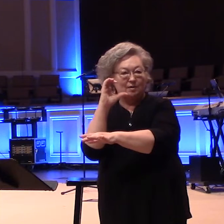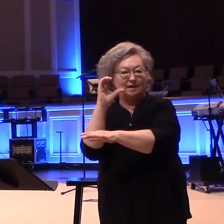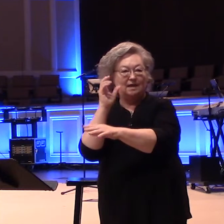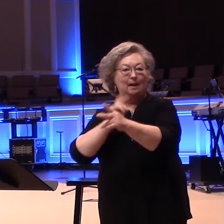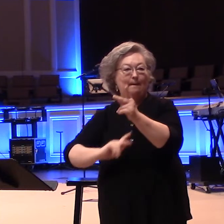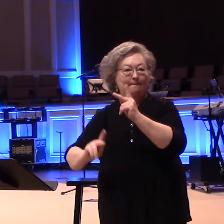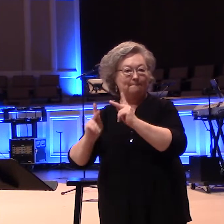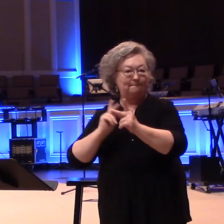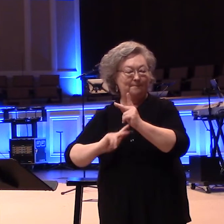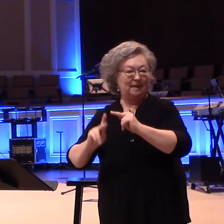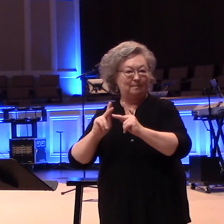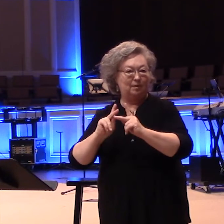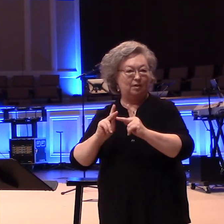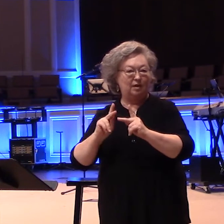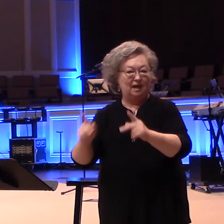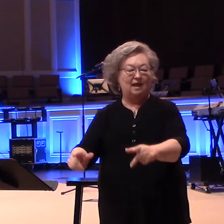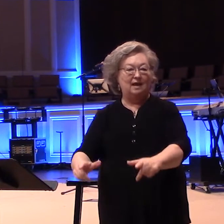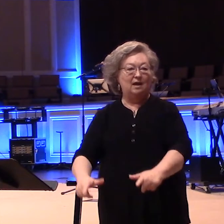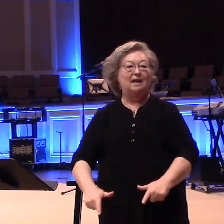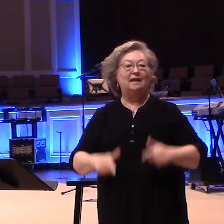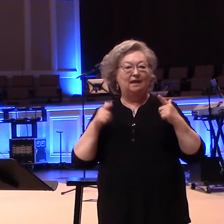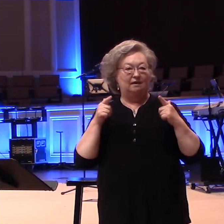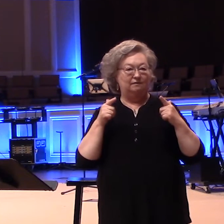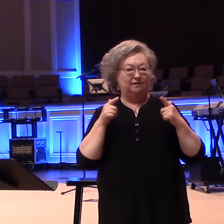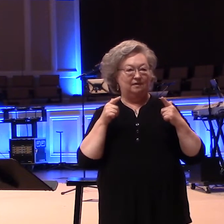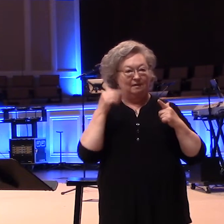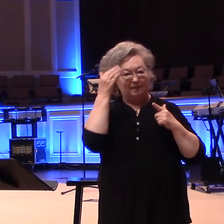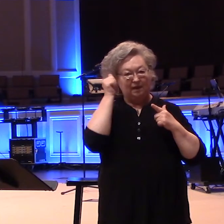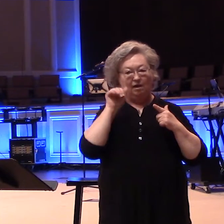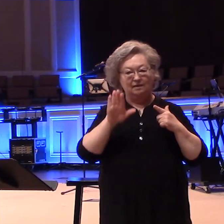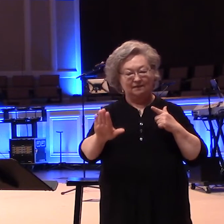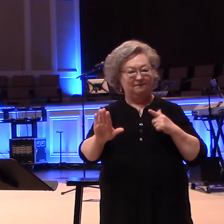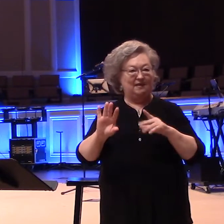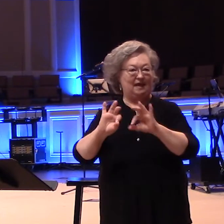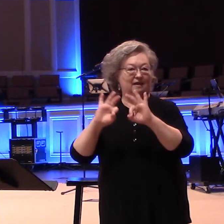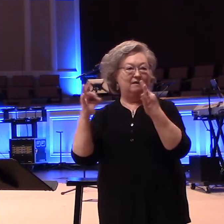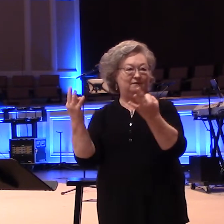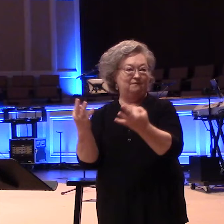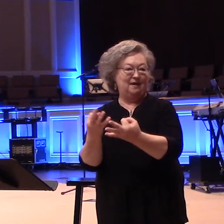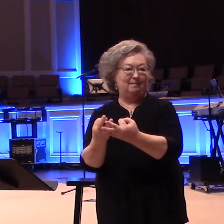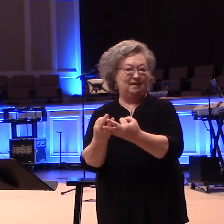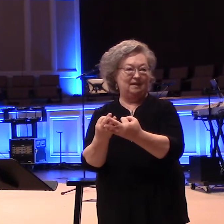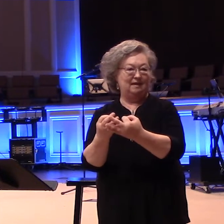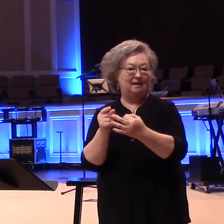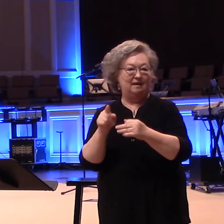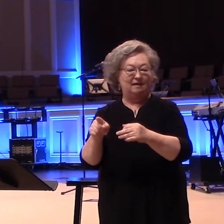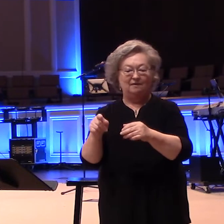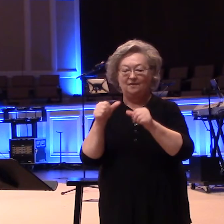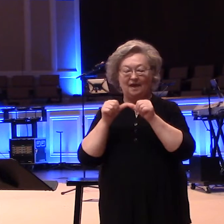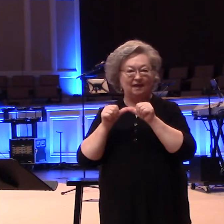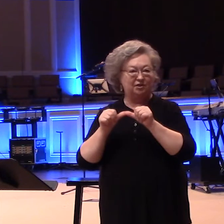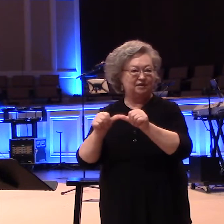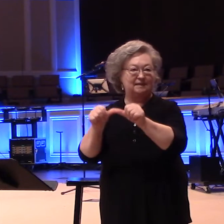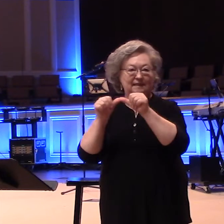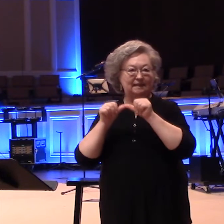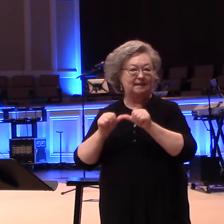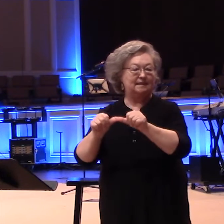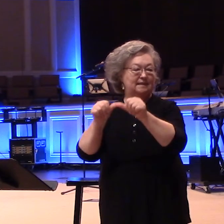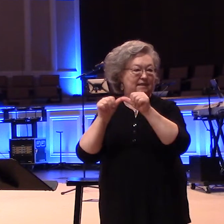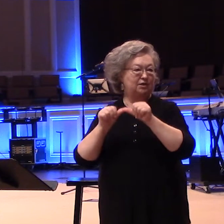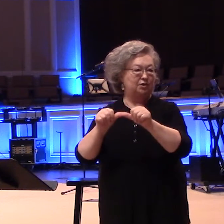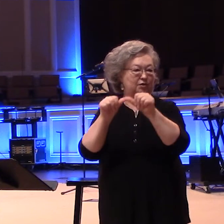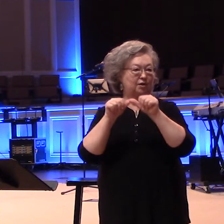Booms at number 19 Bartholiostraat kept opening up their home, and